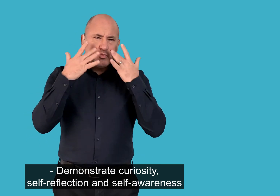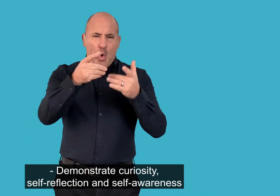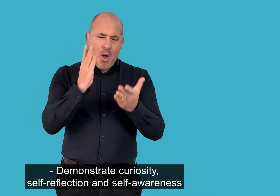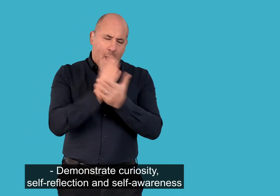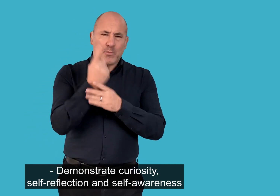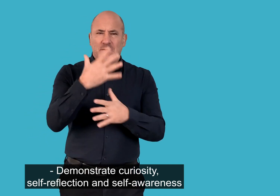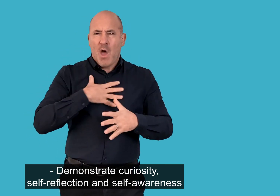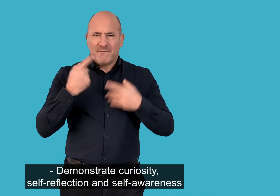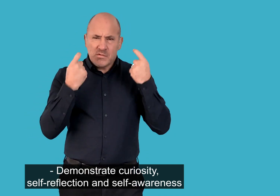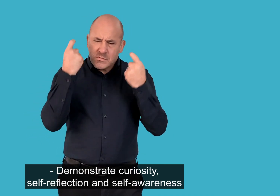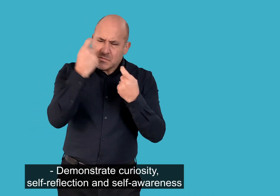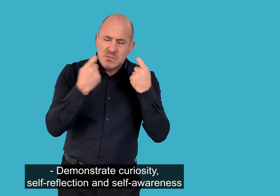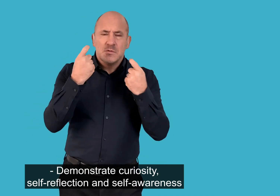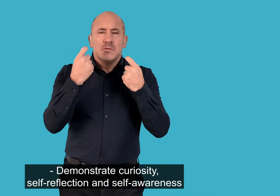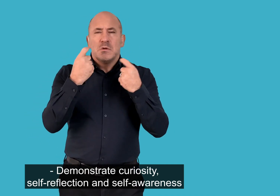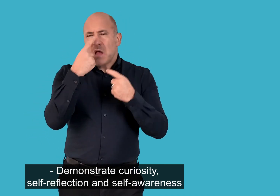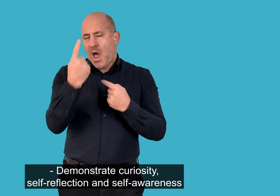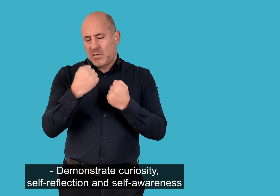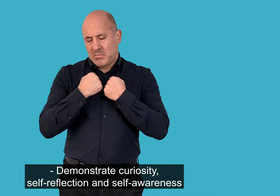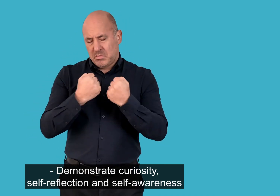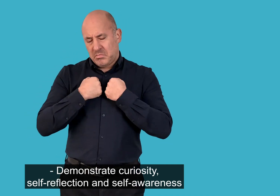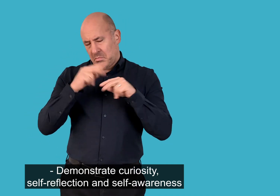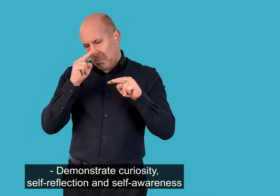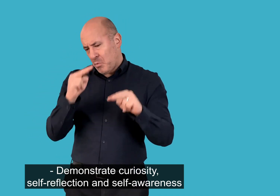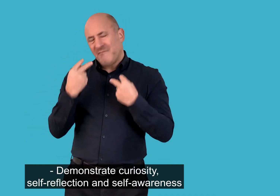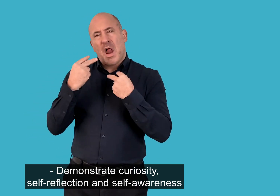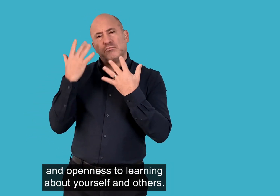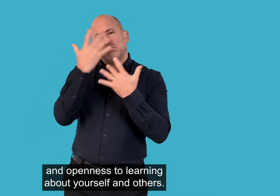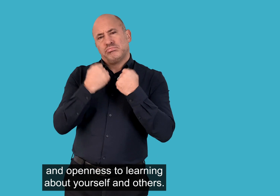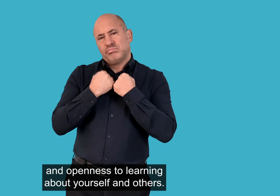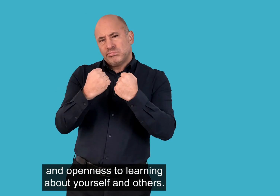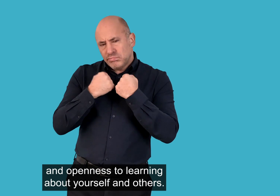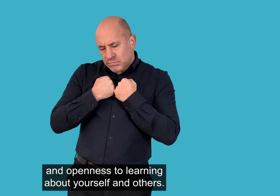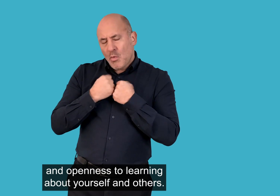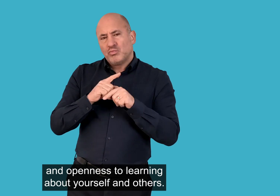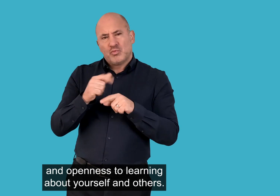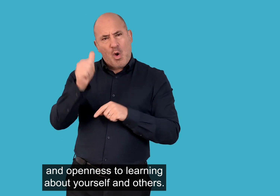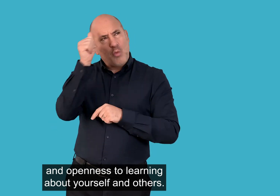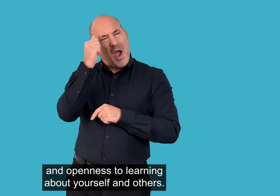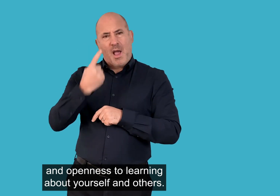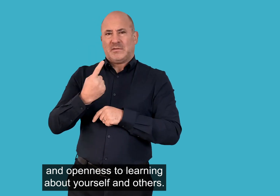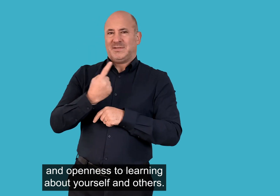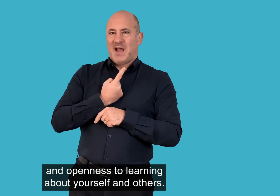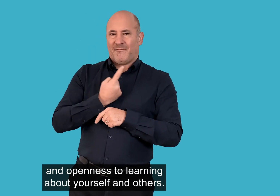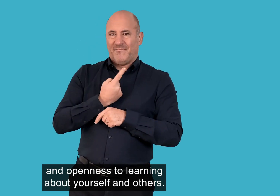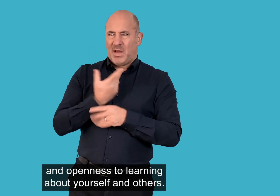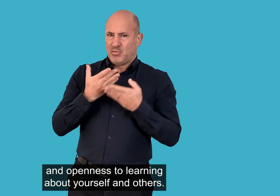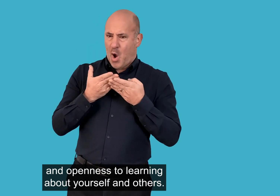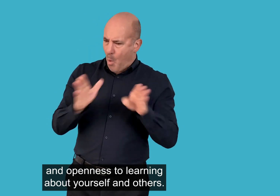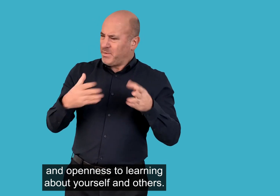Demonstrate curiosity, self-reflection, and self-awareness, and openness to learning about yourself and